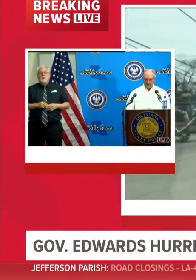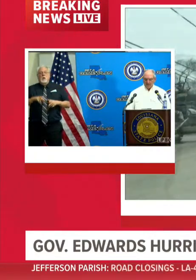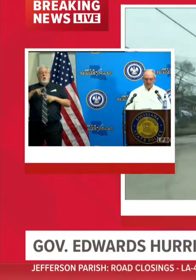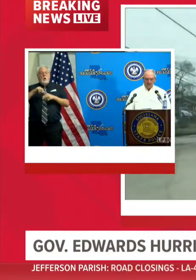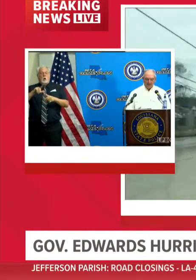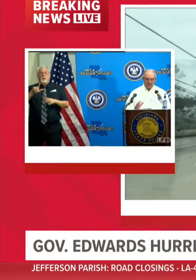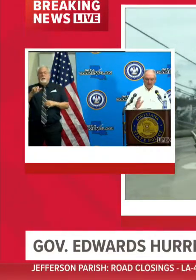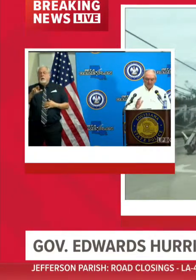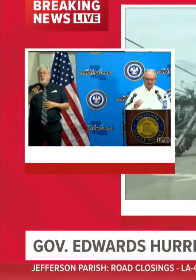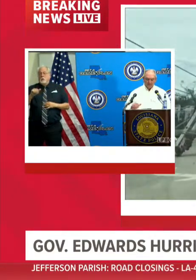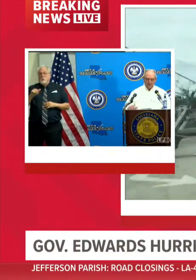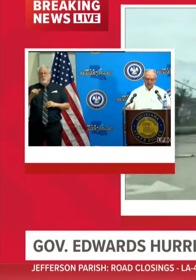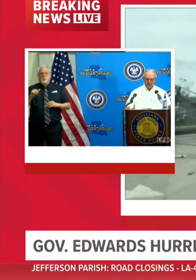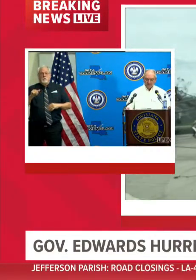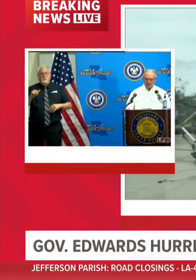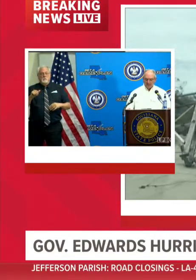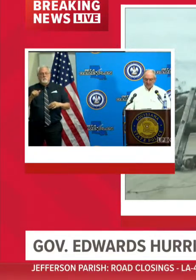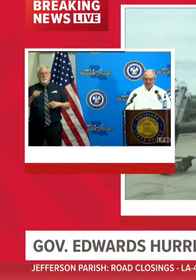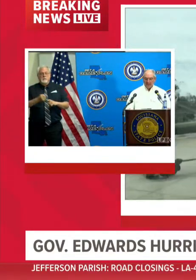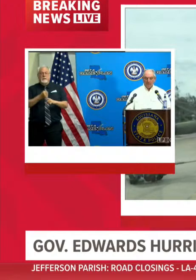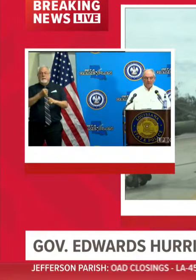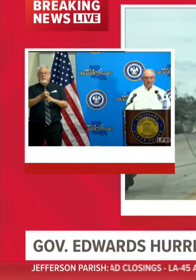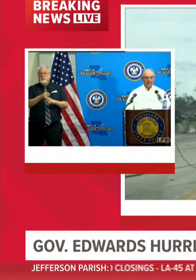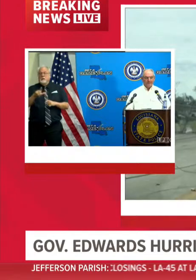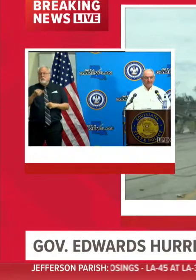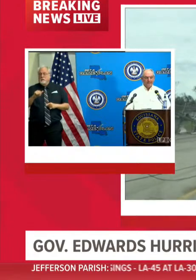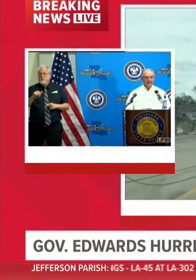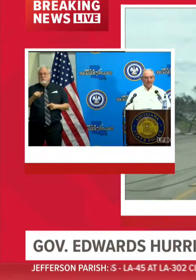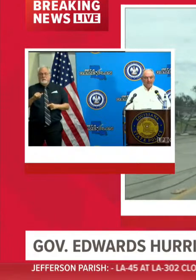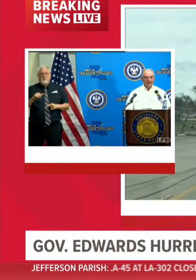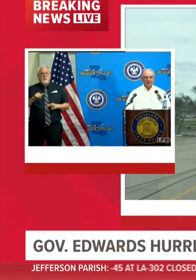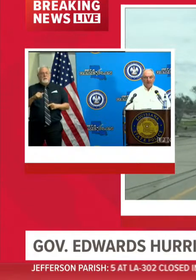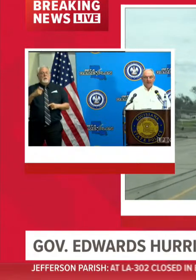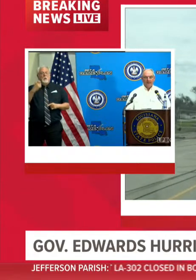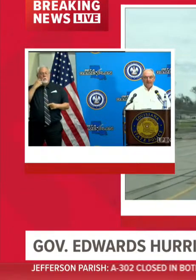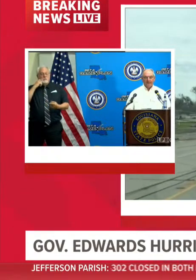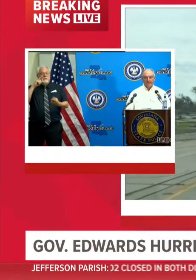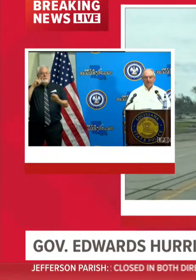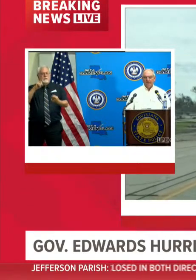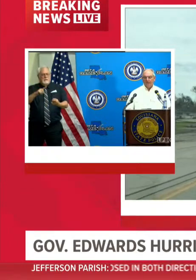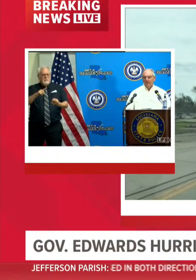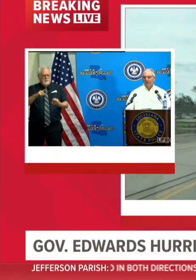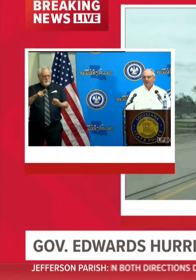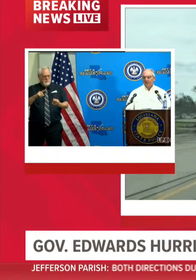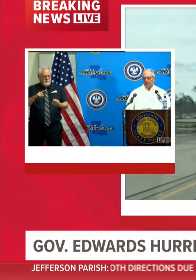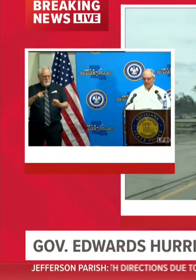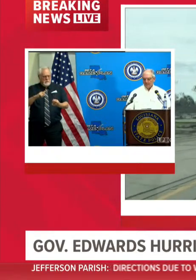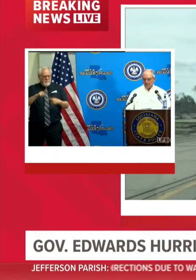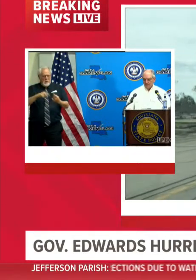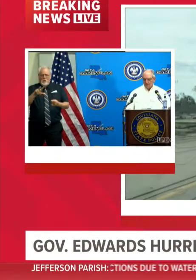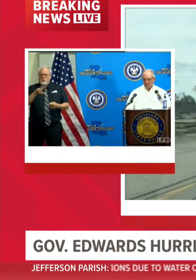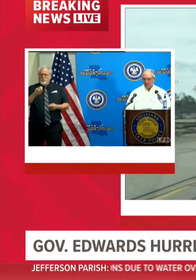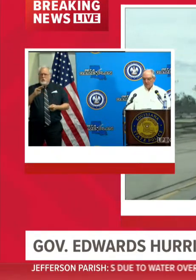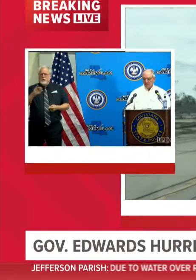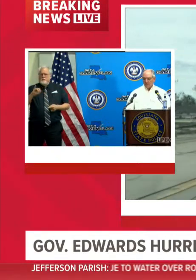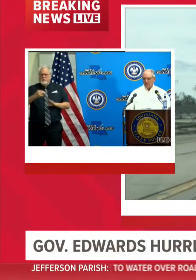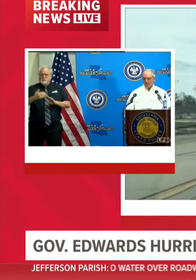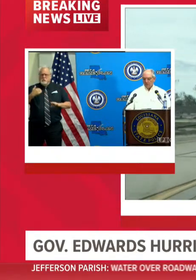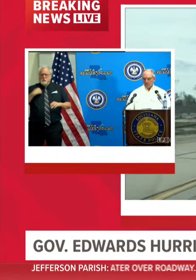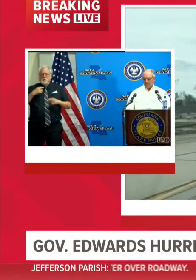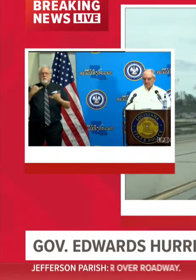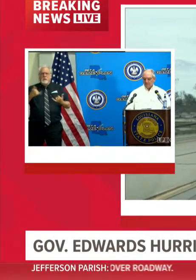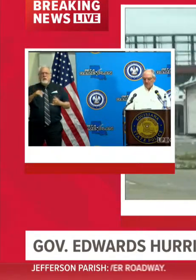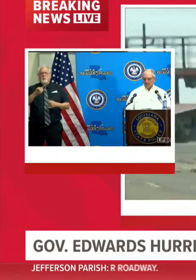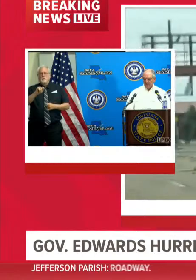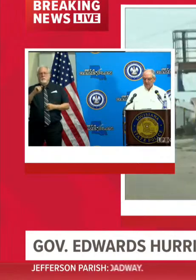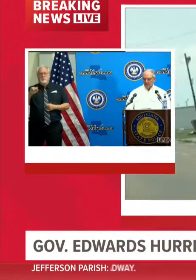Hurricane Laura, which struck our state, was recently downgraded, I think about 30 minutes or so ago, to a tropical